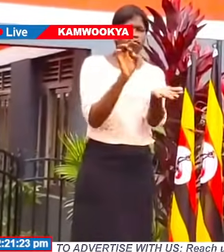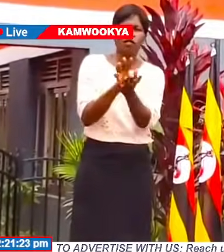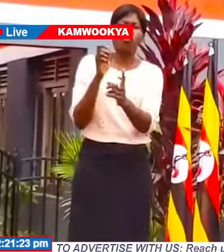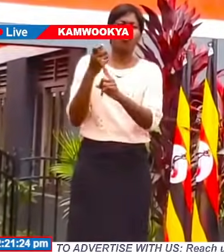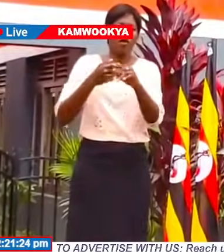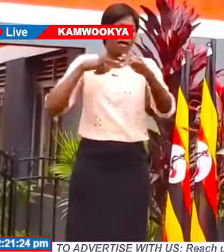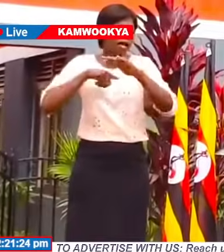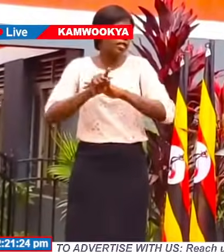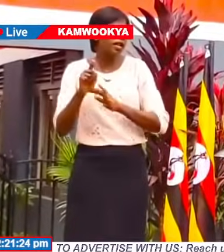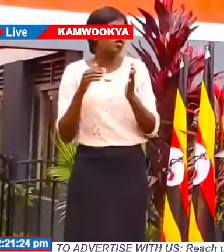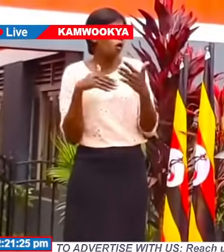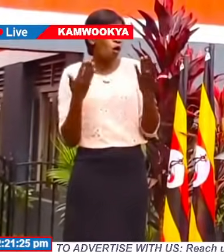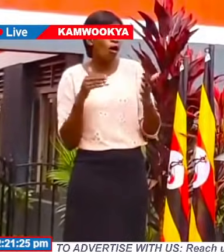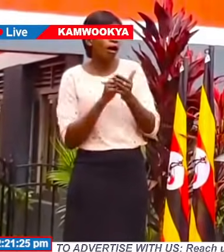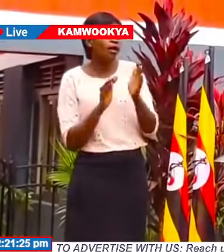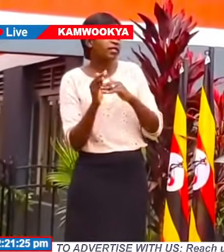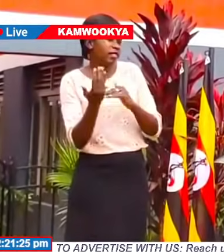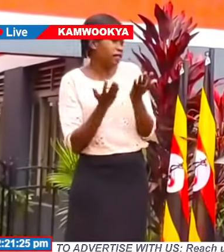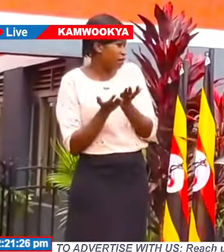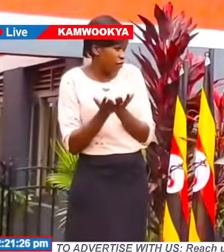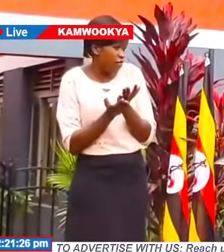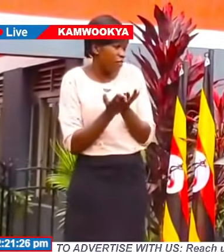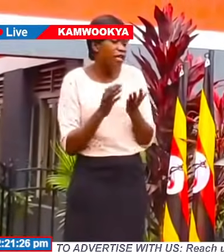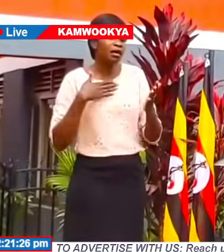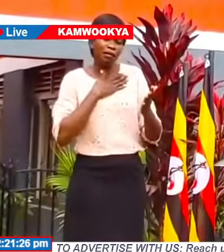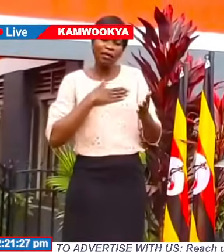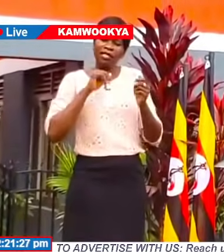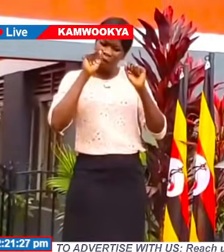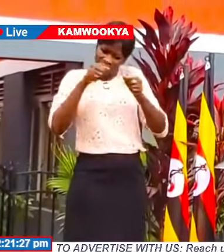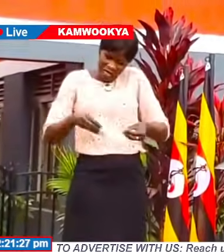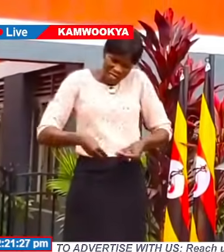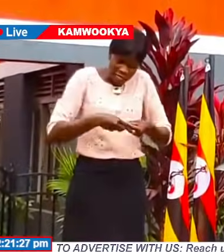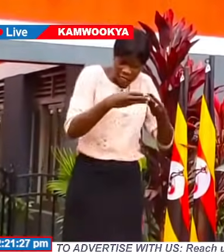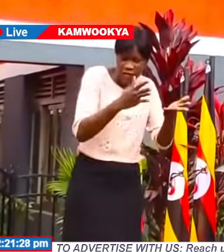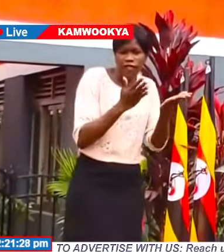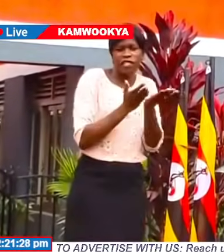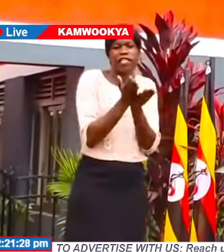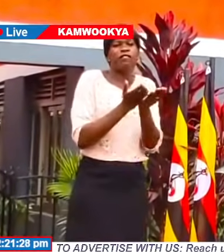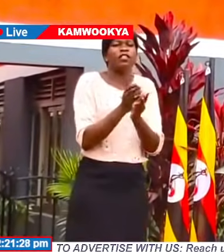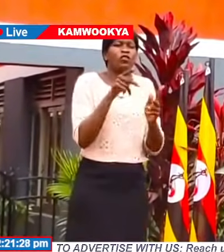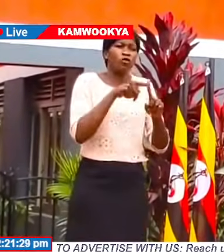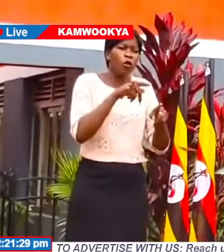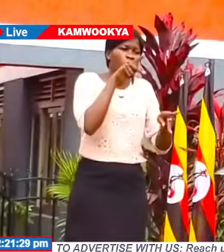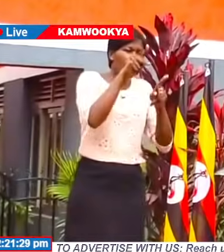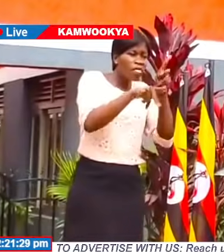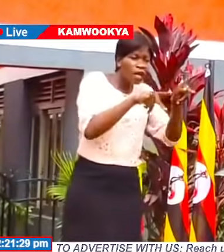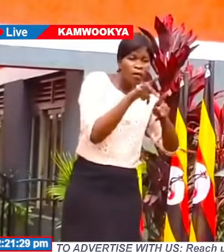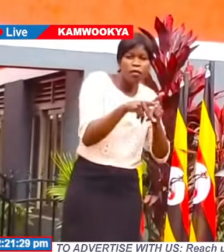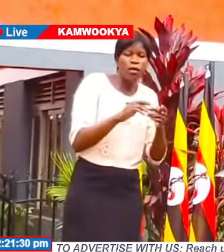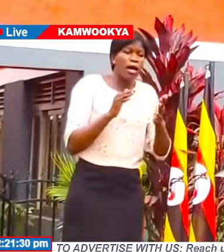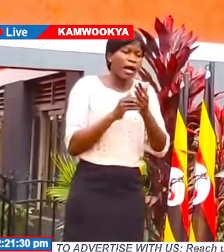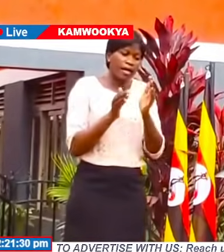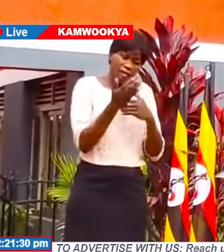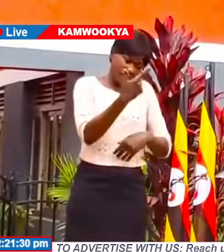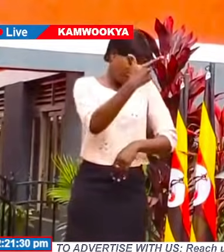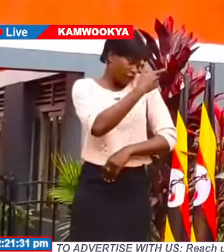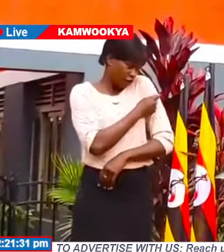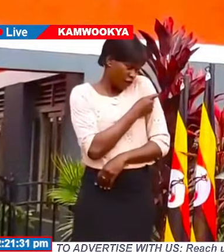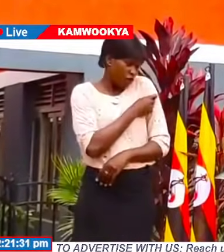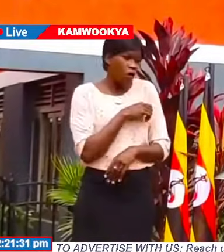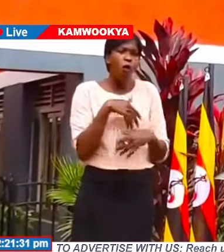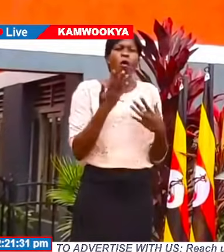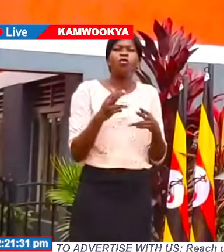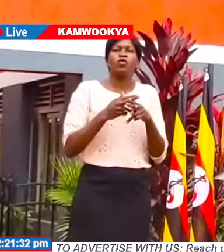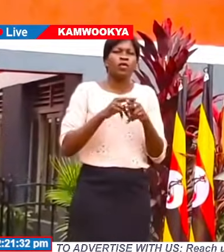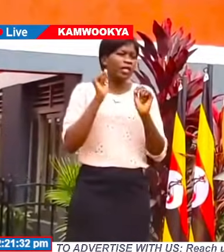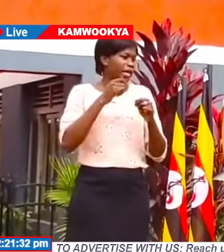offices, before you think of locking them out of certain services, because soon they might even say you cannot access government